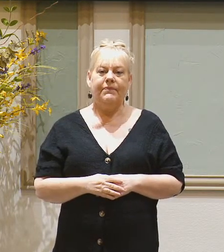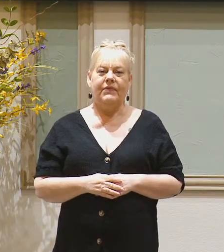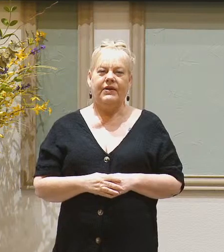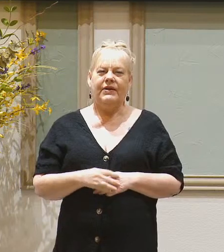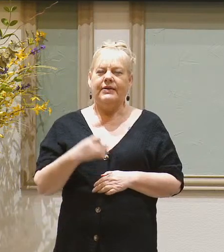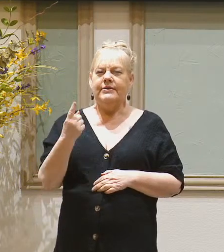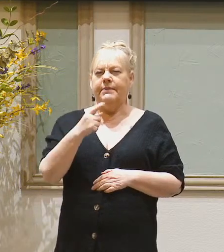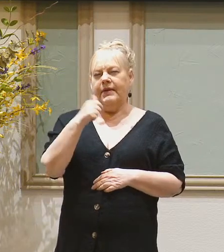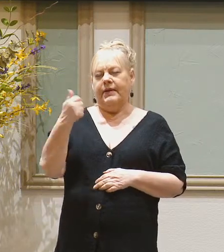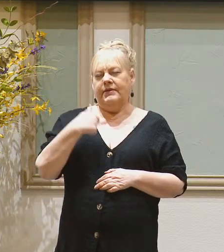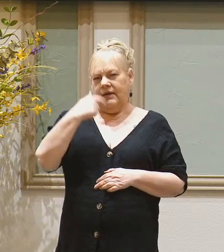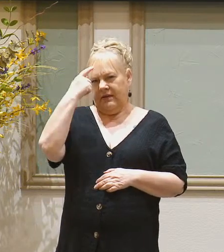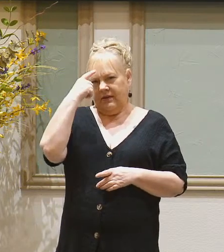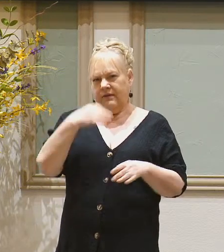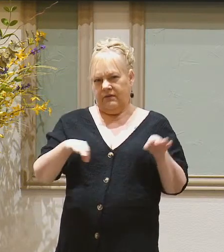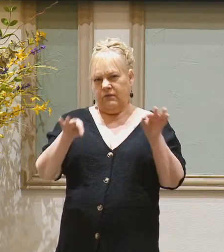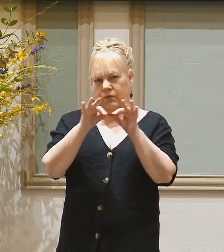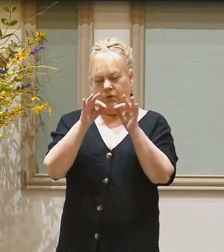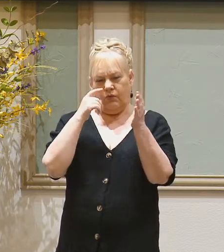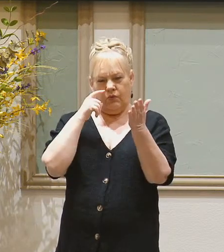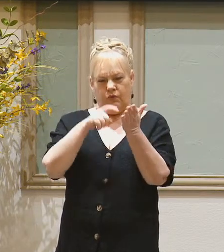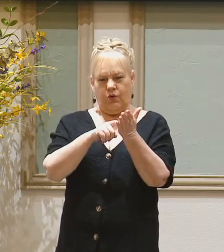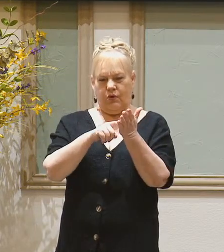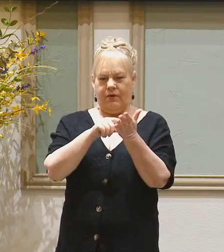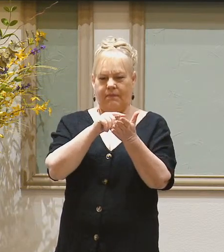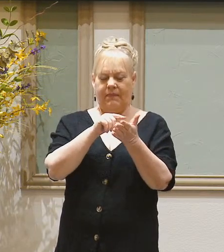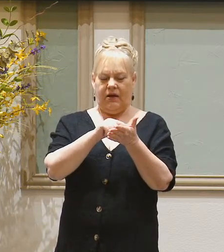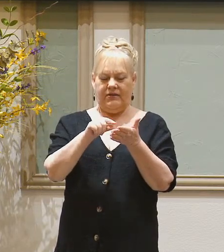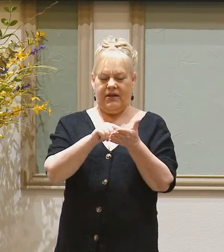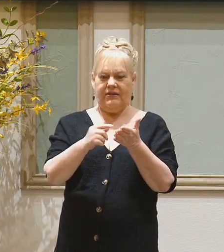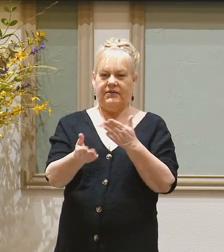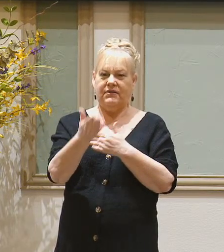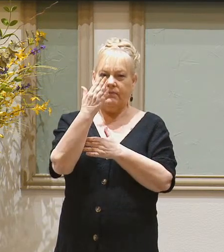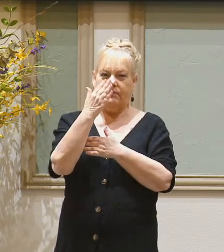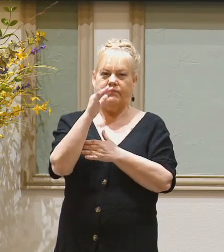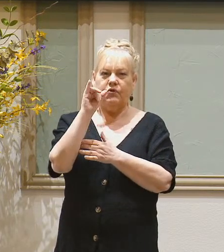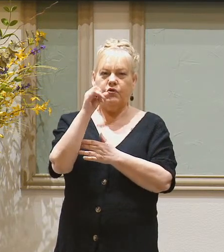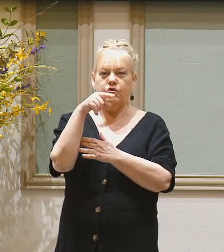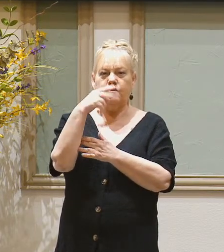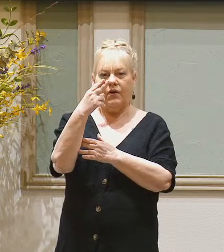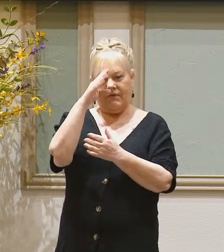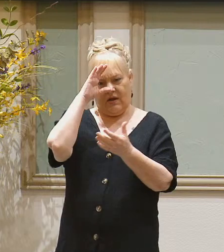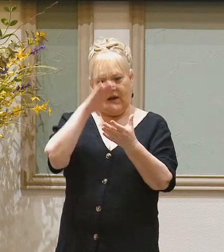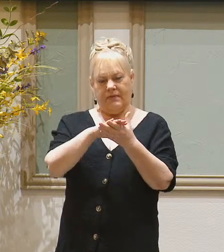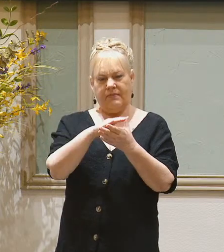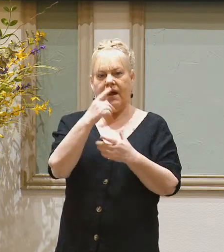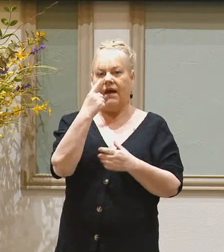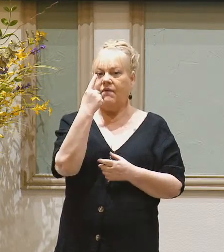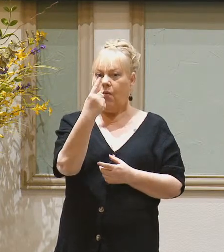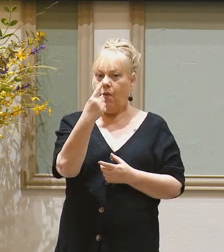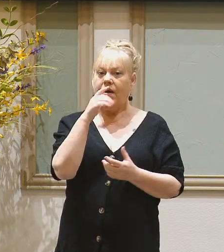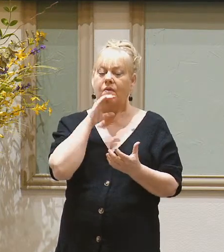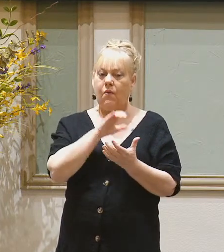There's something else I think that's worth noting about our text this morning, and that is the fact that Joseph is the husband of one